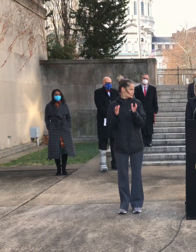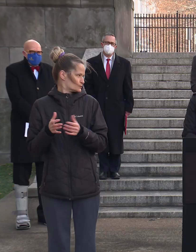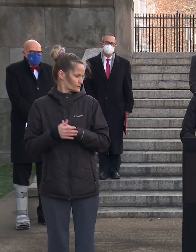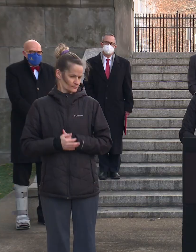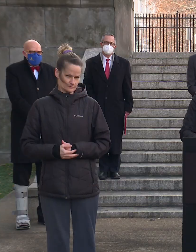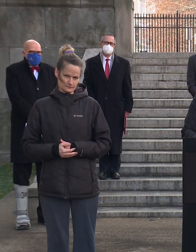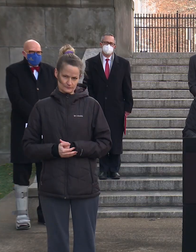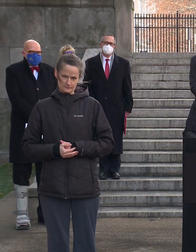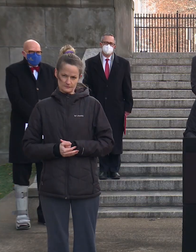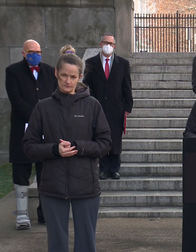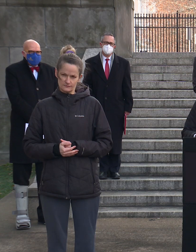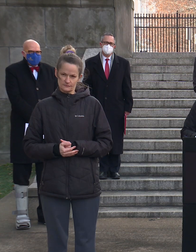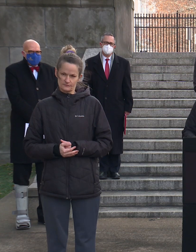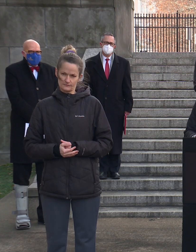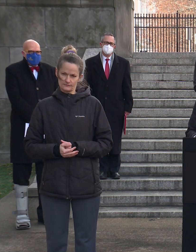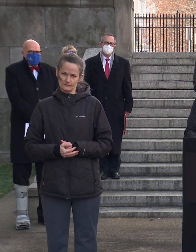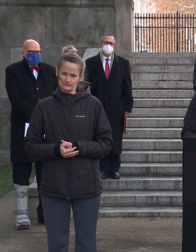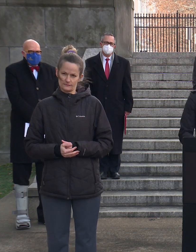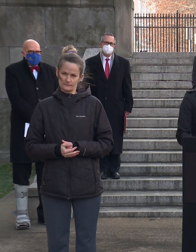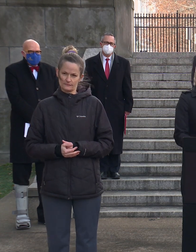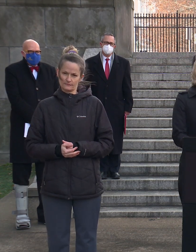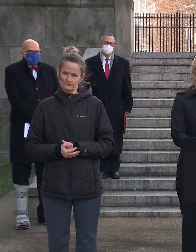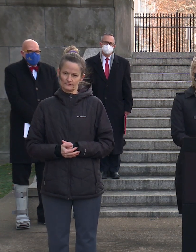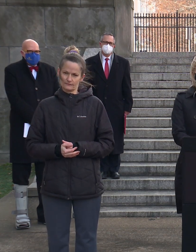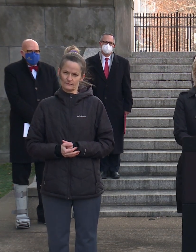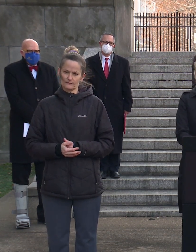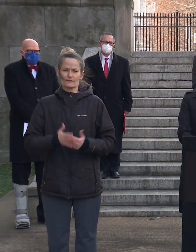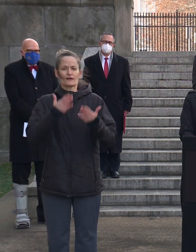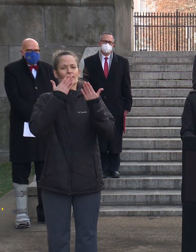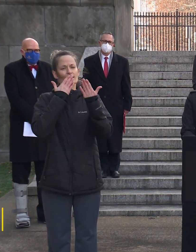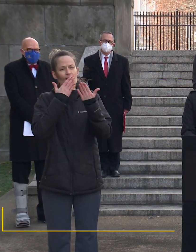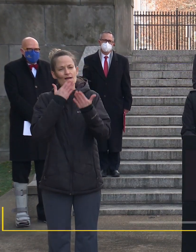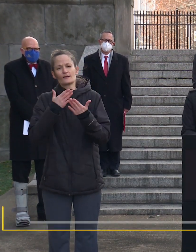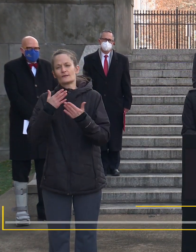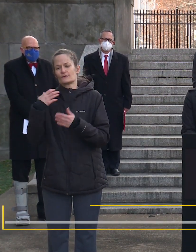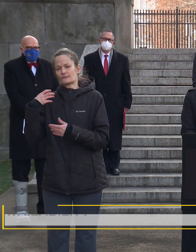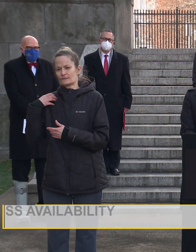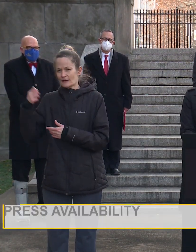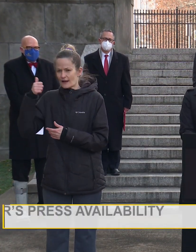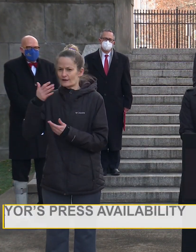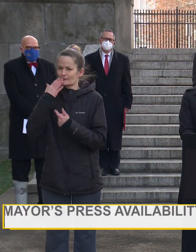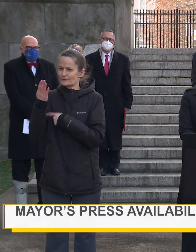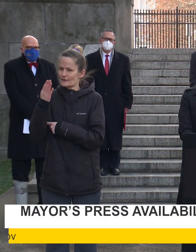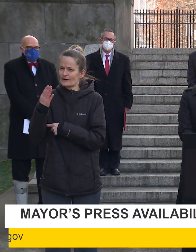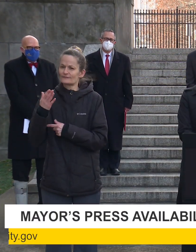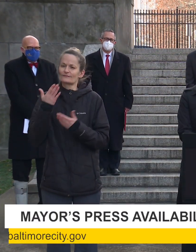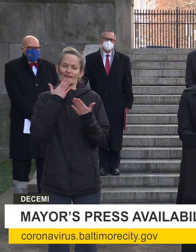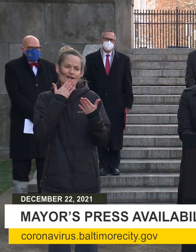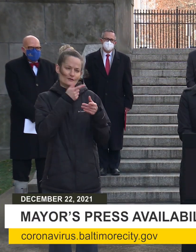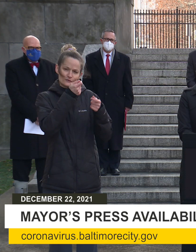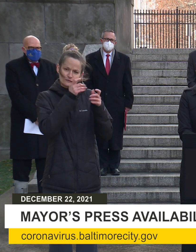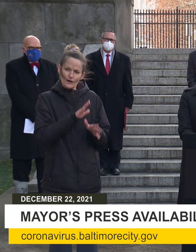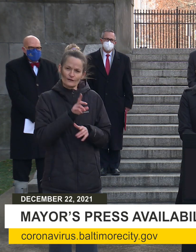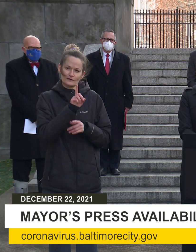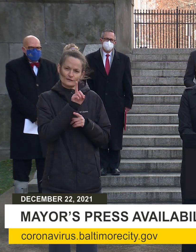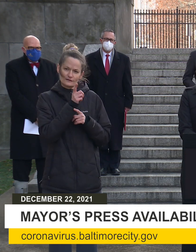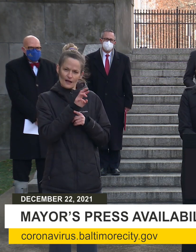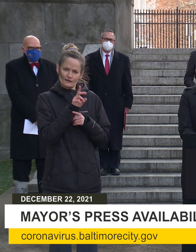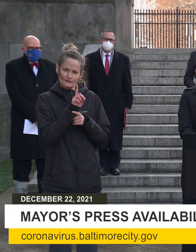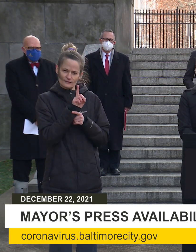Good morning. Thank you, Mr. Mayor. Thank you, Dr. Duraza, for all your support and your